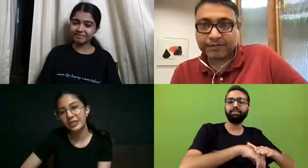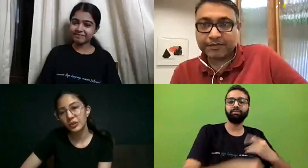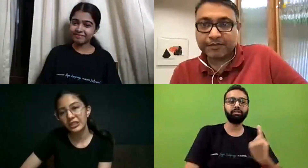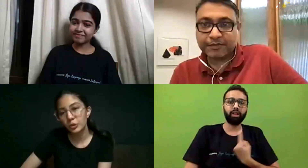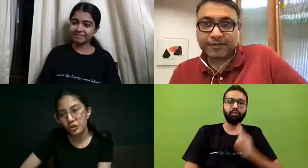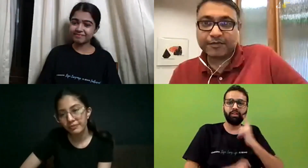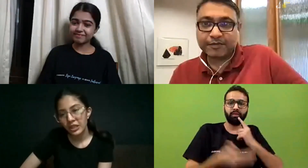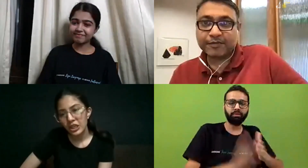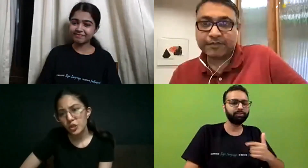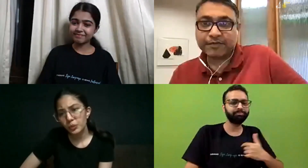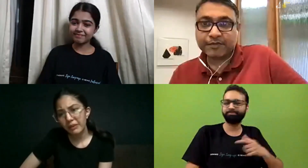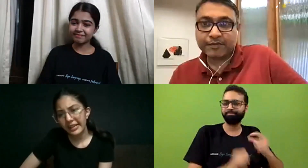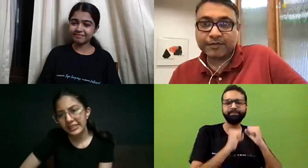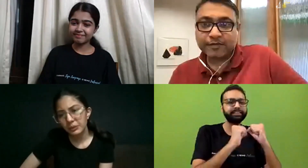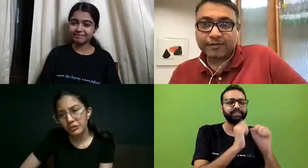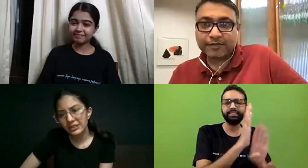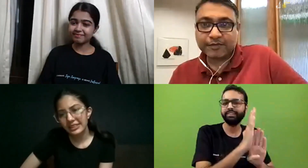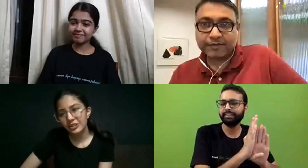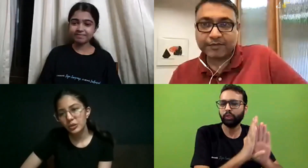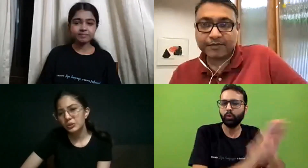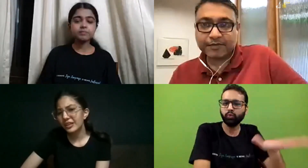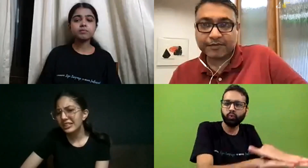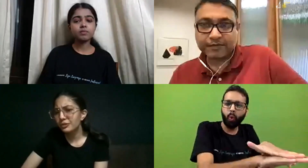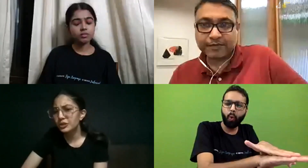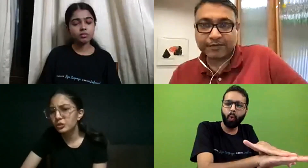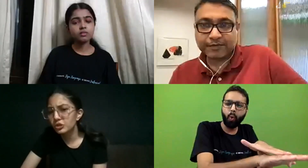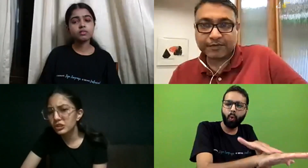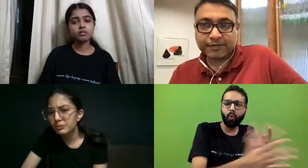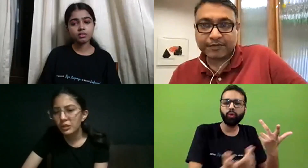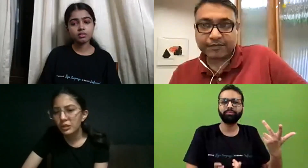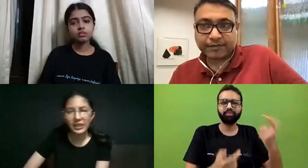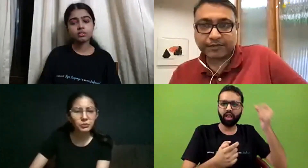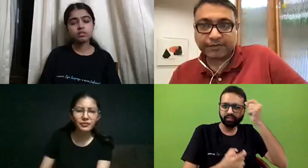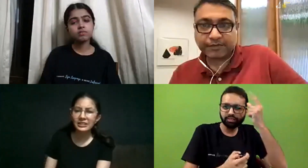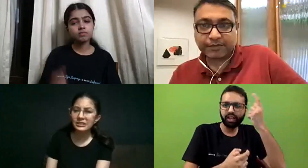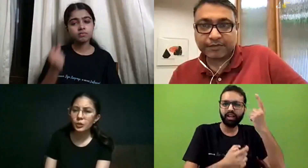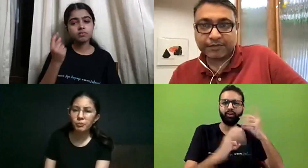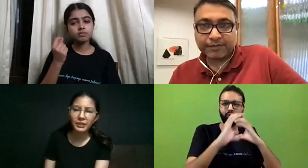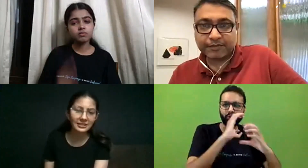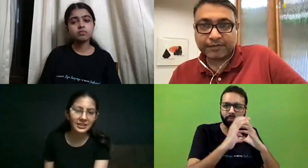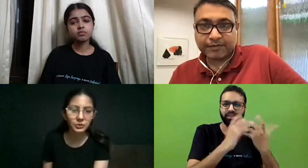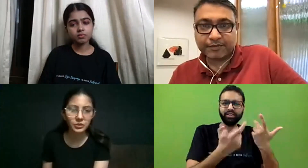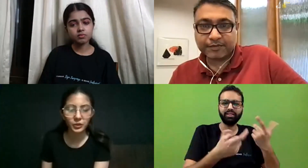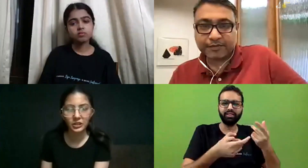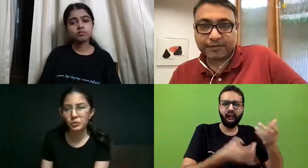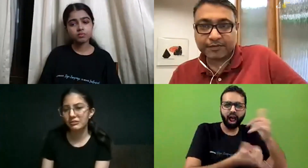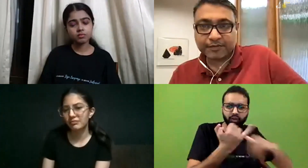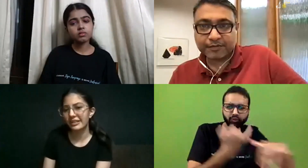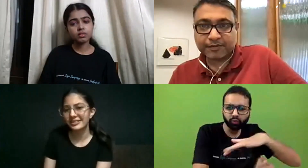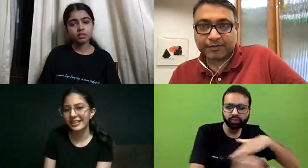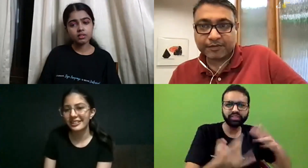as inclusion. So with my experience, that it was very difficult to just be alone. It was very slow pace that we were growing,